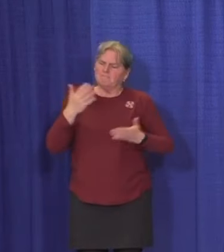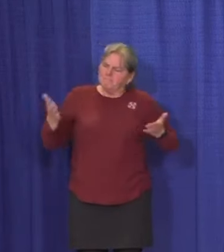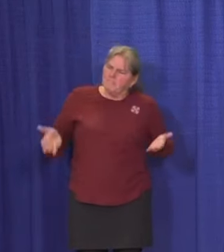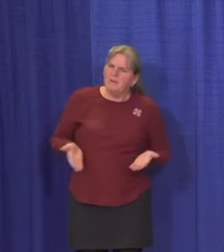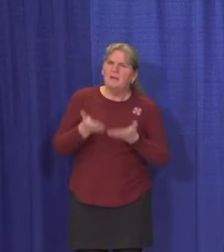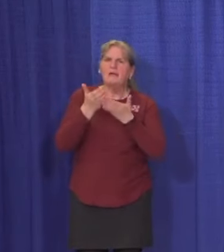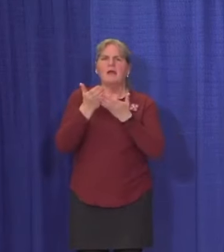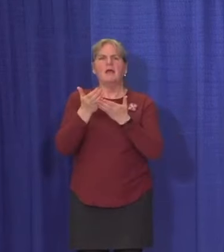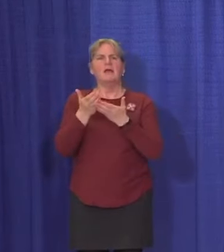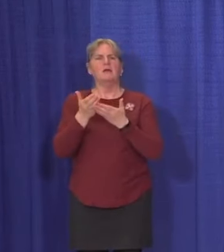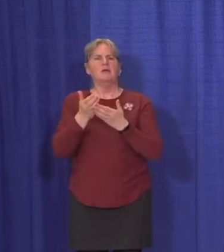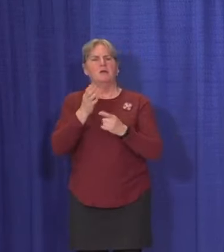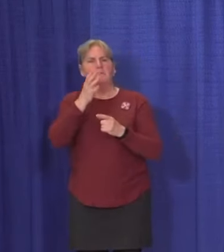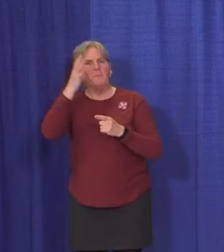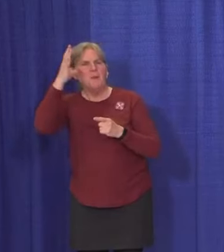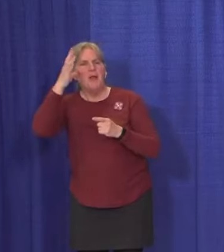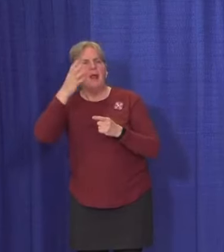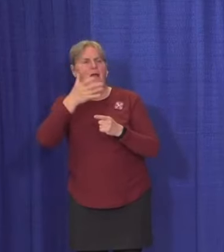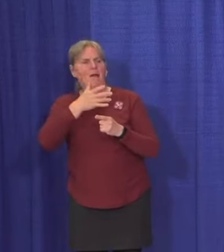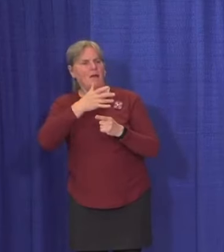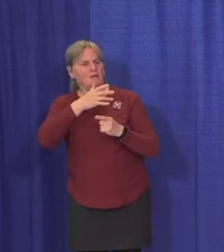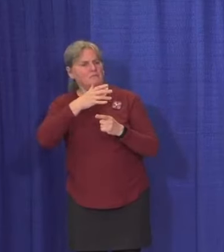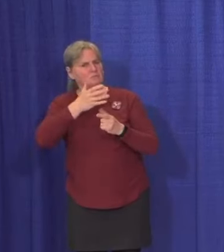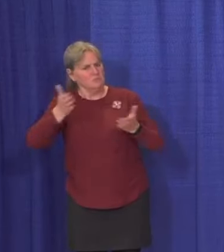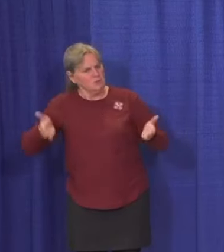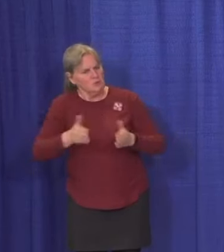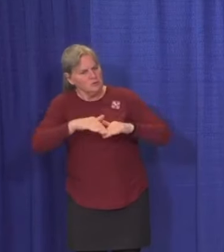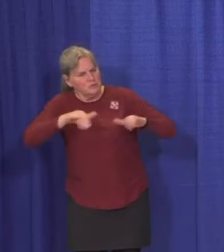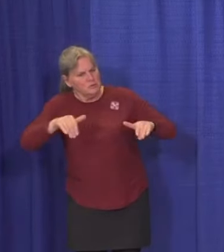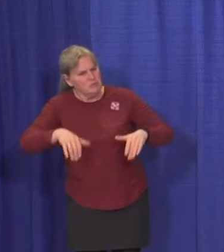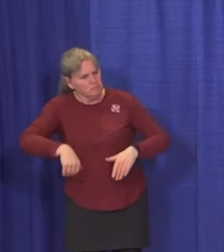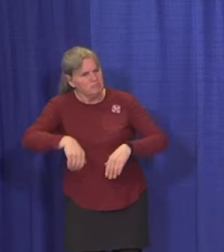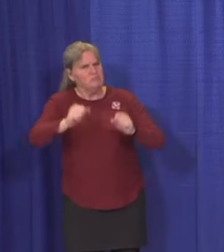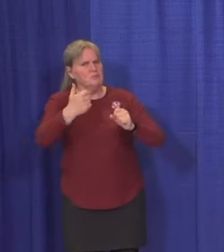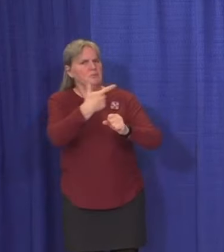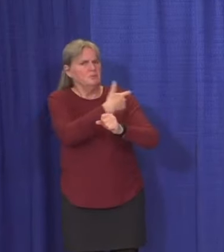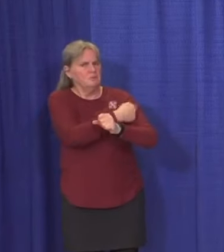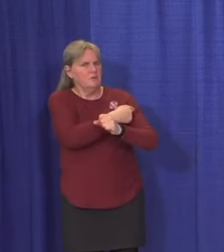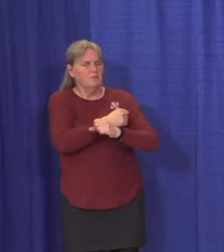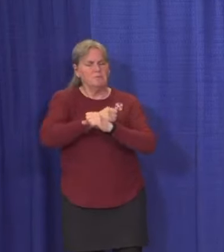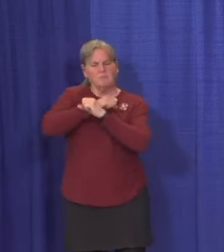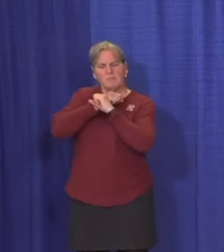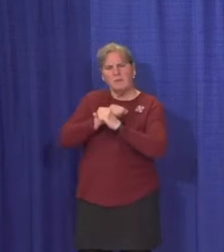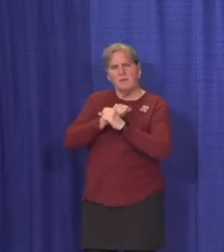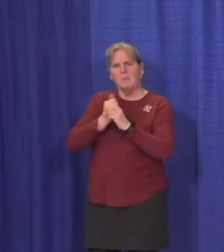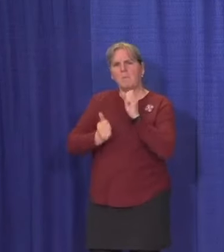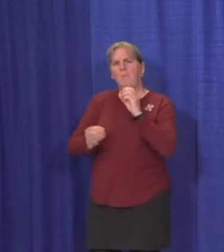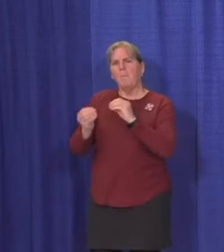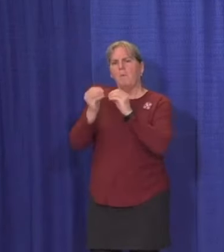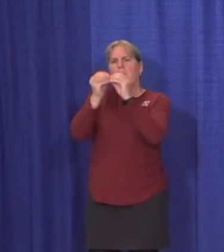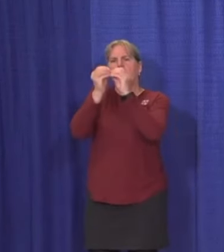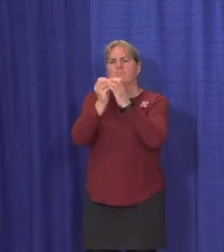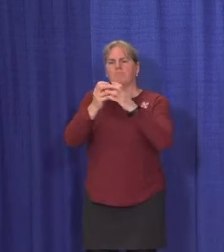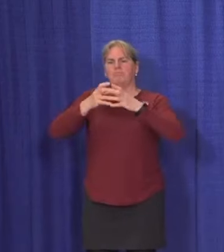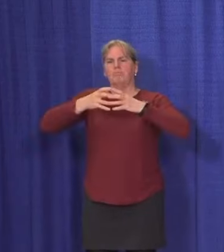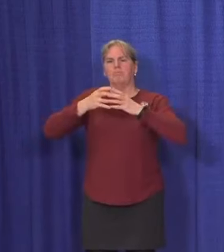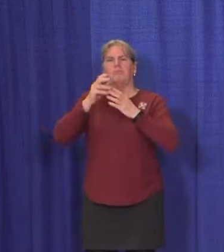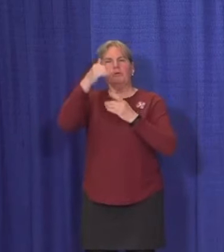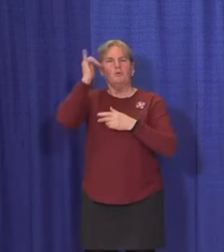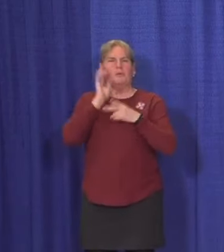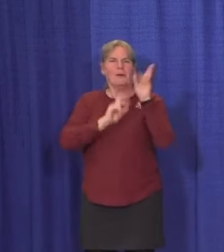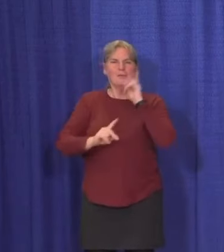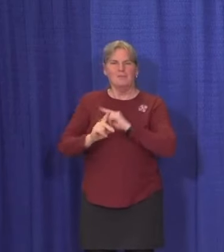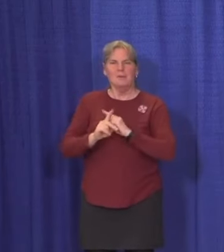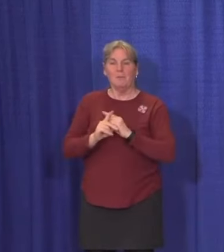youth in this age group to take advantage of this opportunity to protect more Yukon citizens. Every vaccine adds